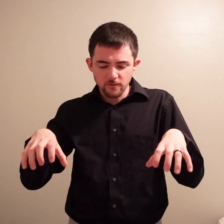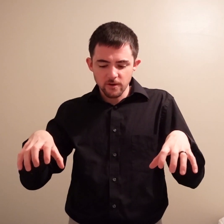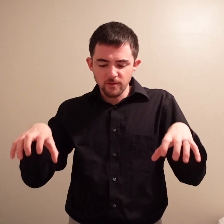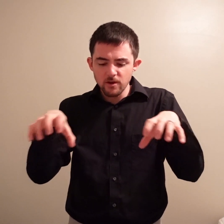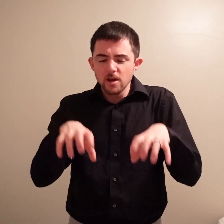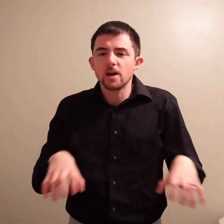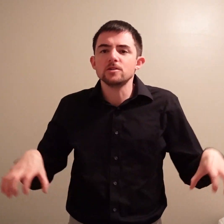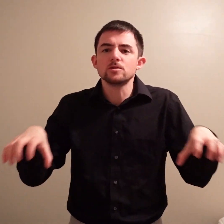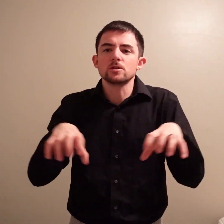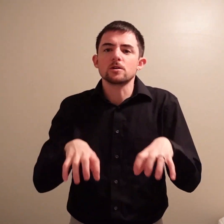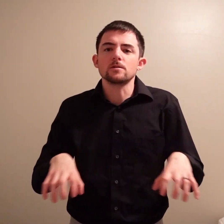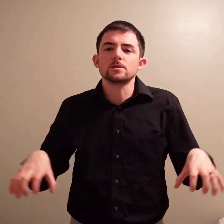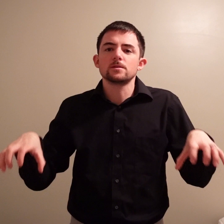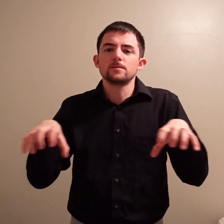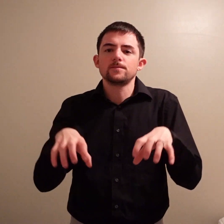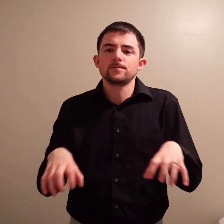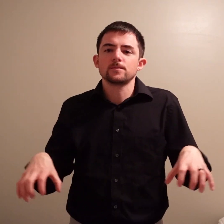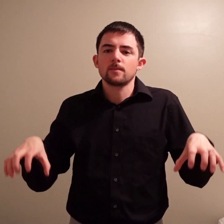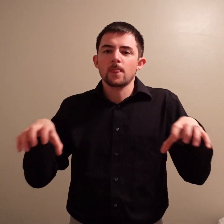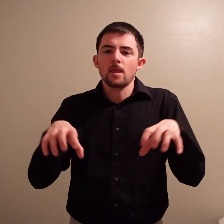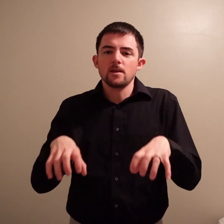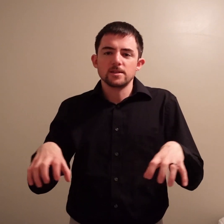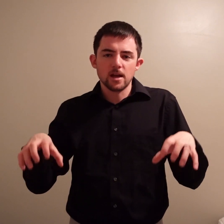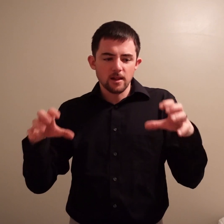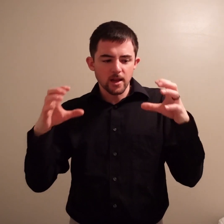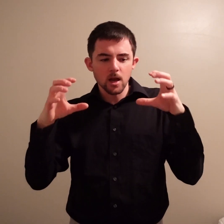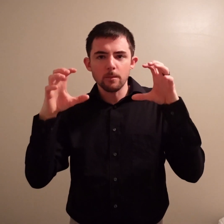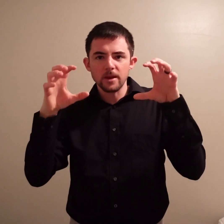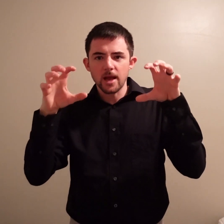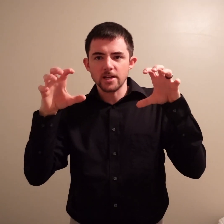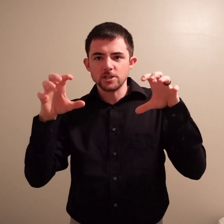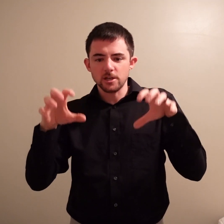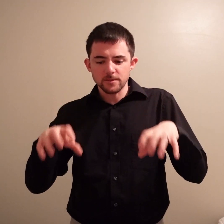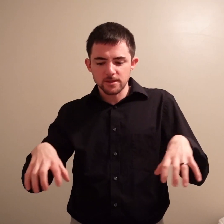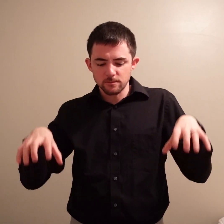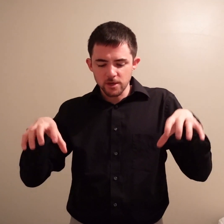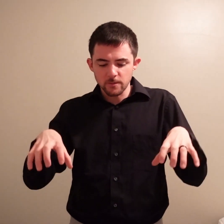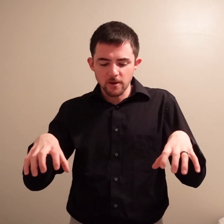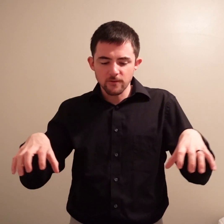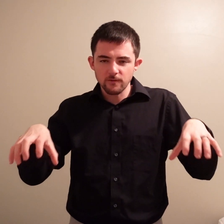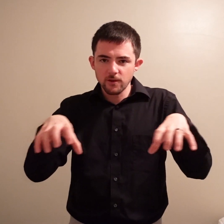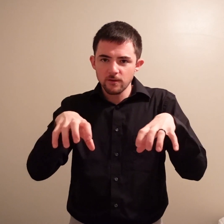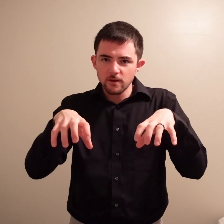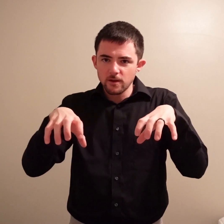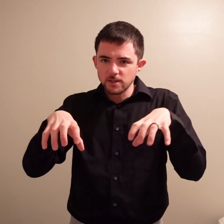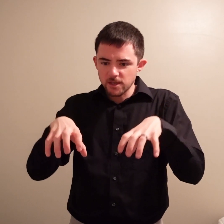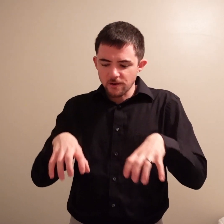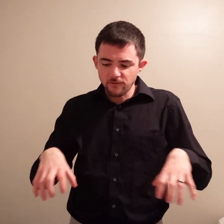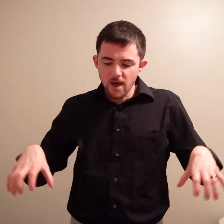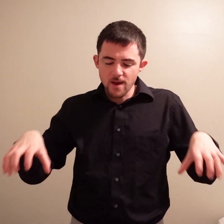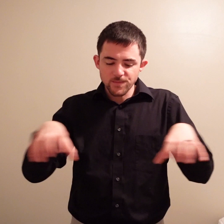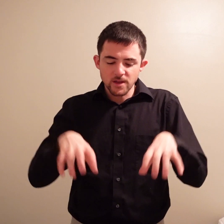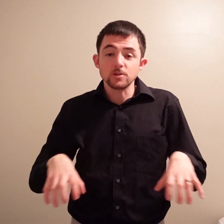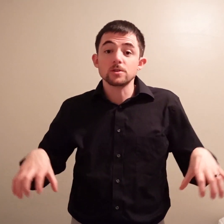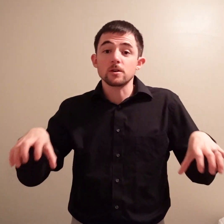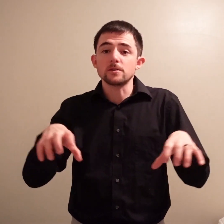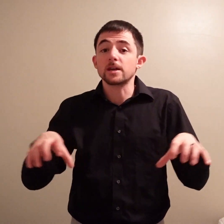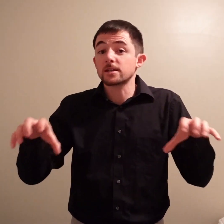of you, and do circles. It's kind of like cupping hand shapes. Bring them down in front of you, just kind of flat, and do circles. That's the sign